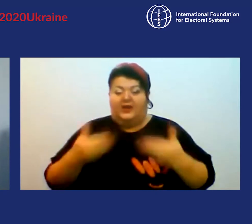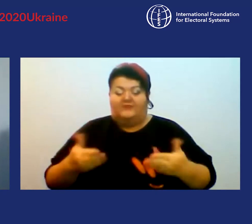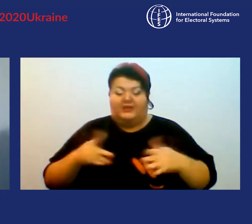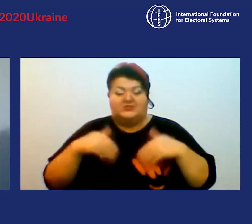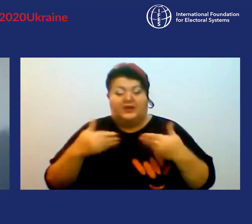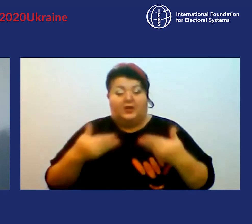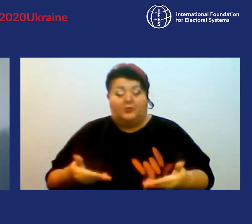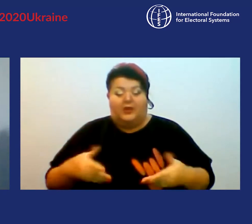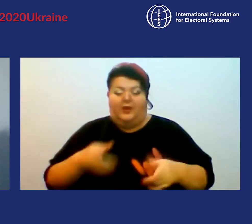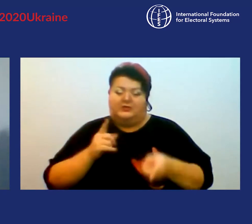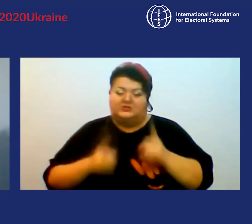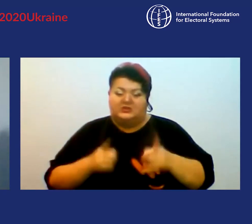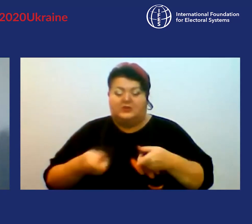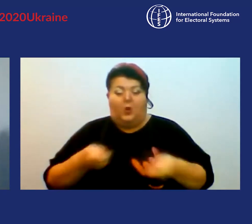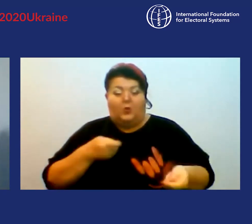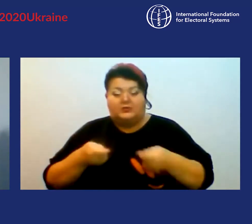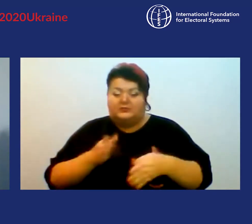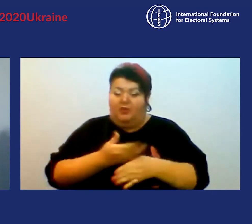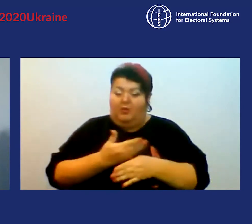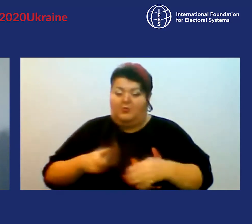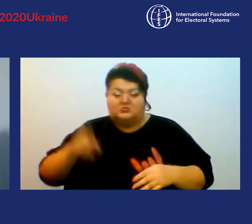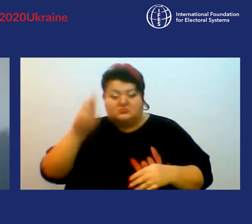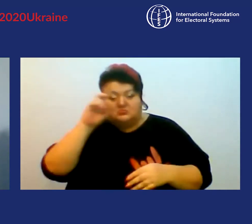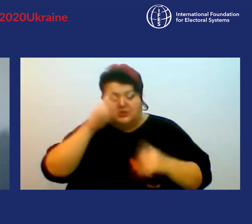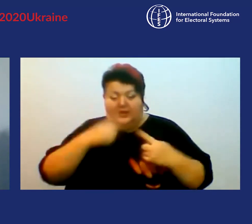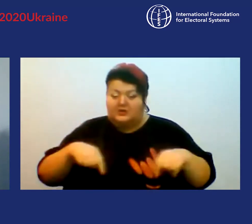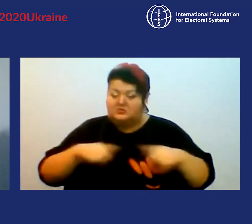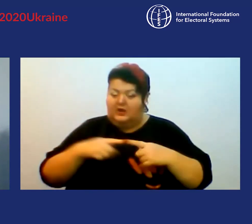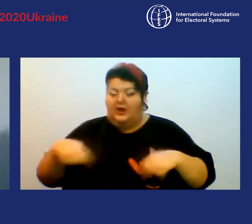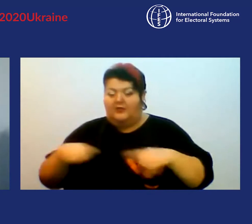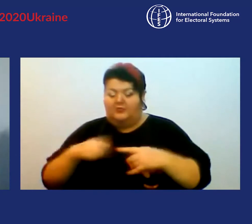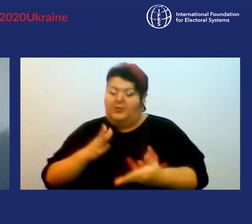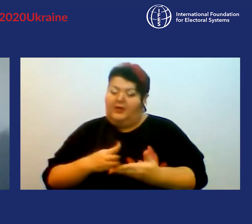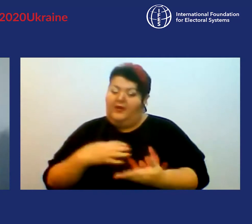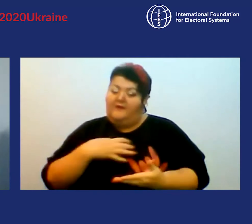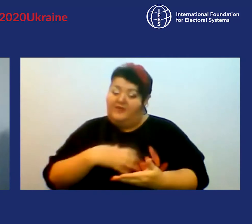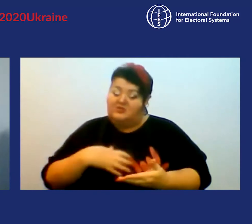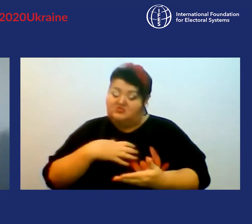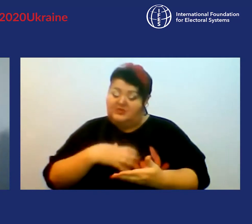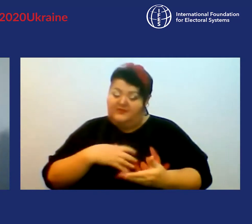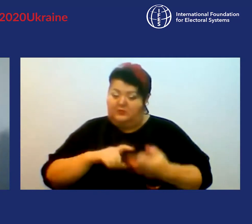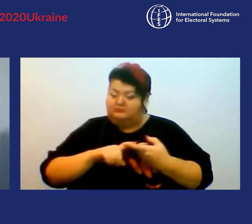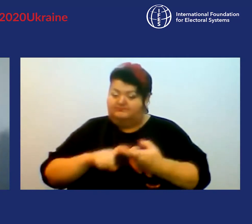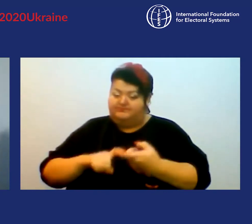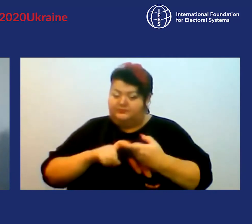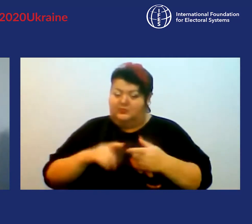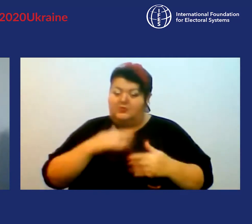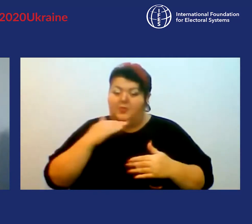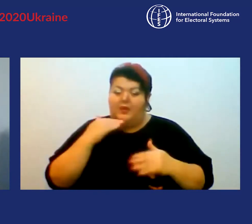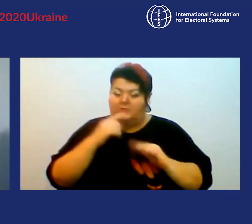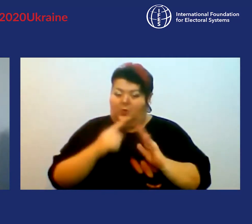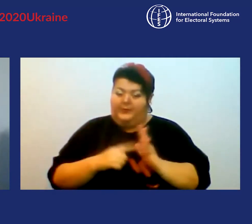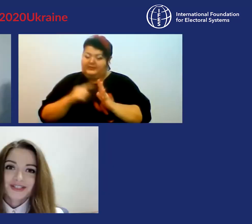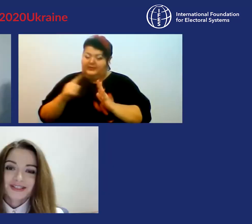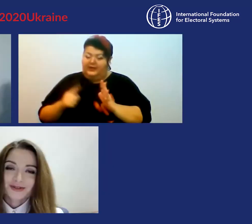on the list of challenges. It's true that the coordination between the countries is important and essential